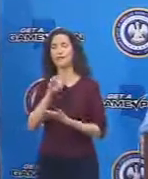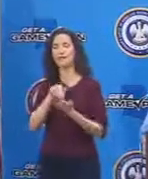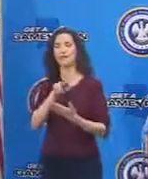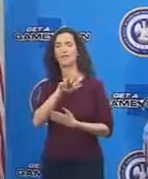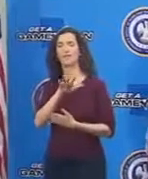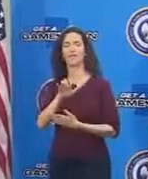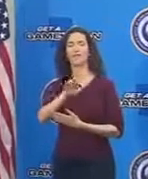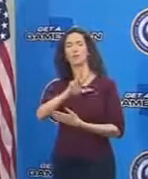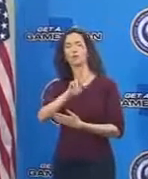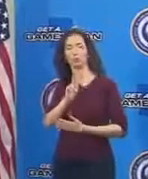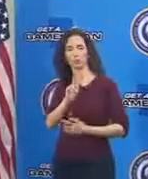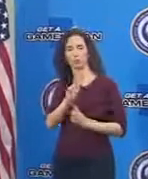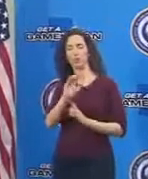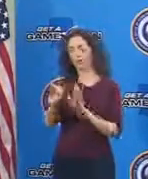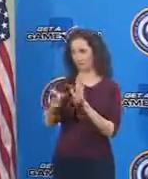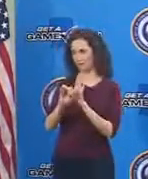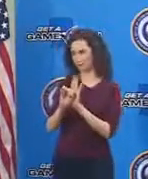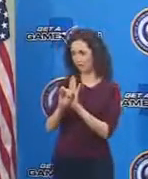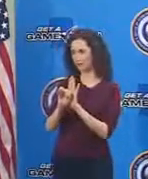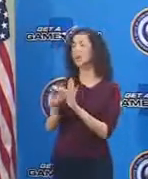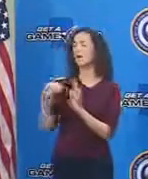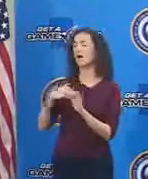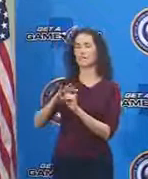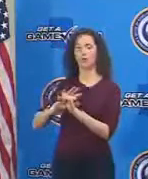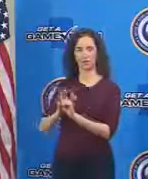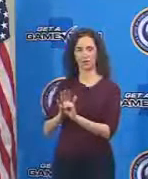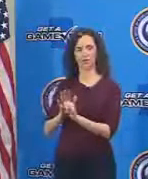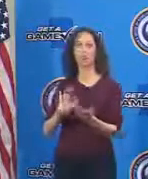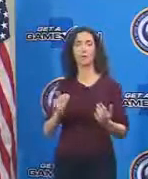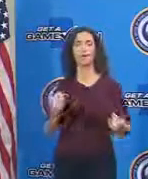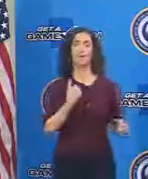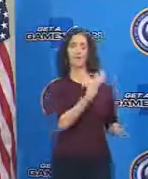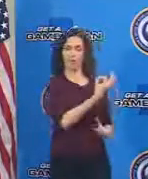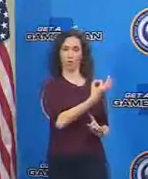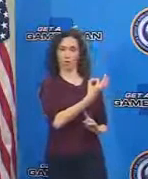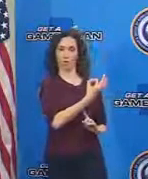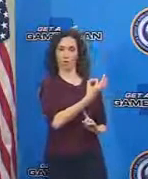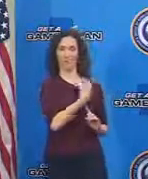5,532 new COVID cases since last Friday.